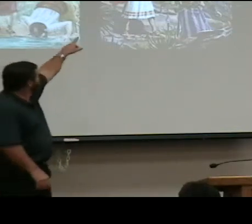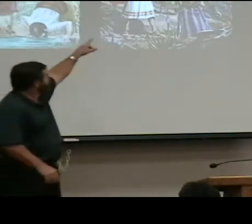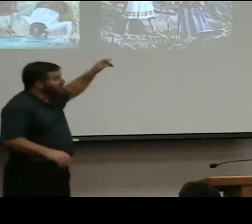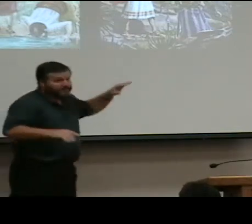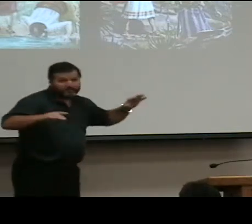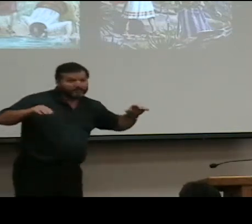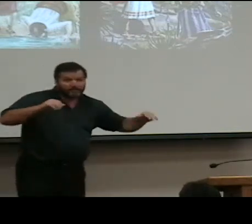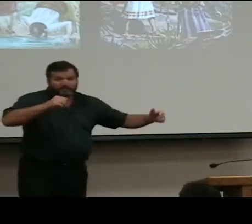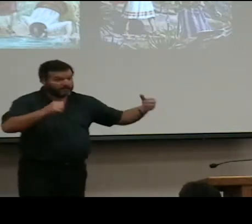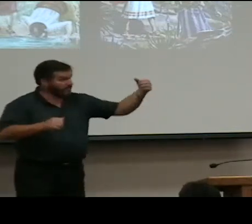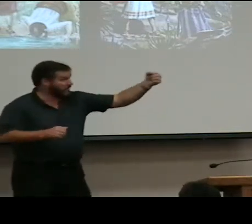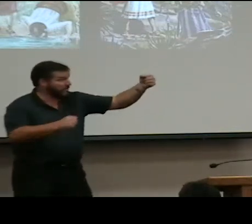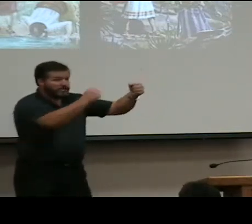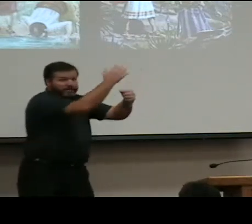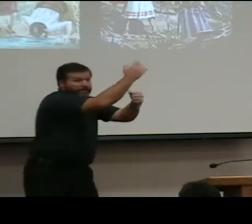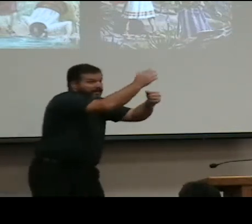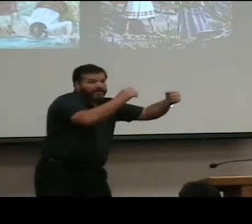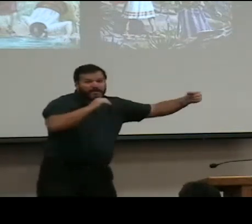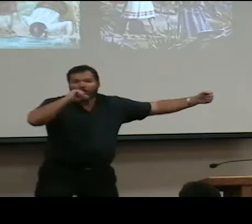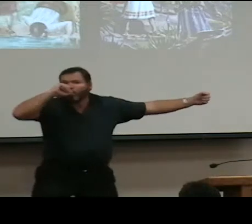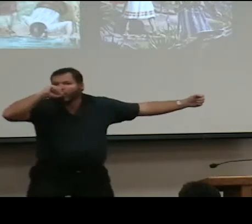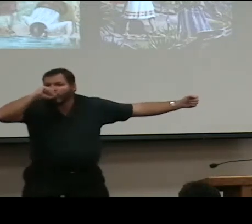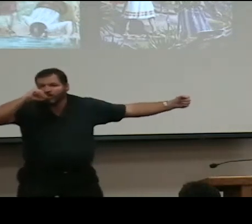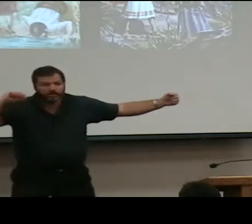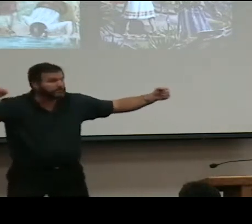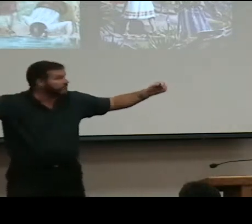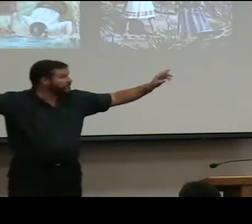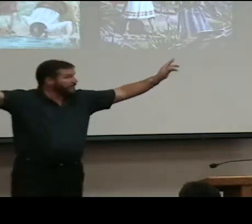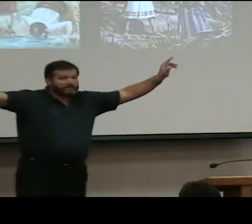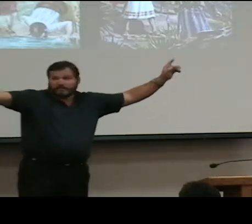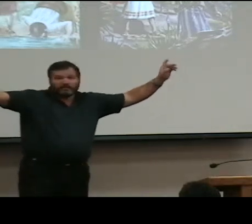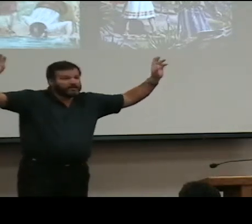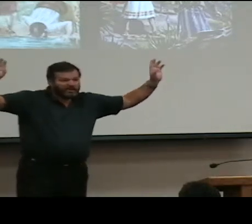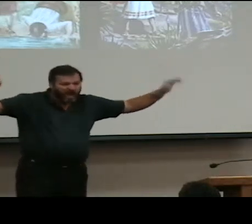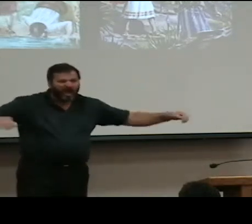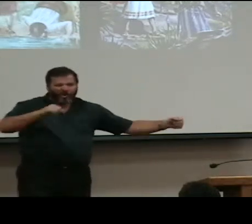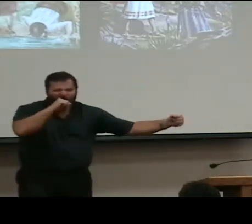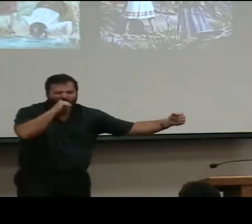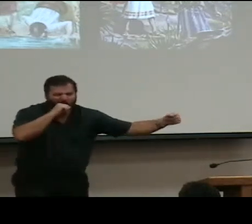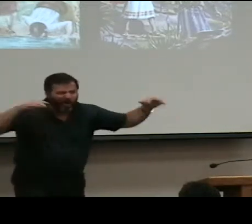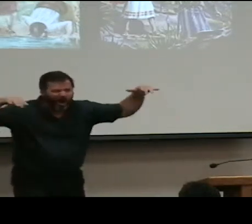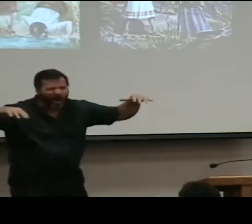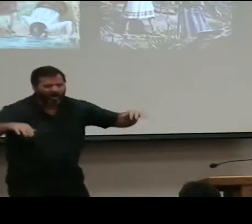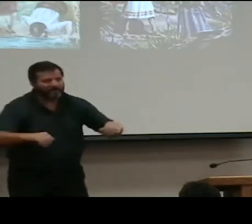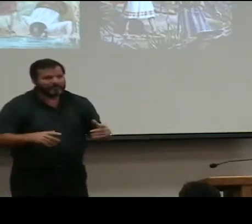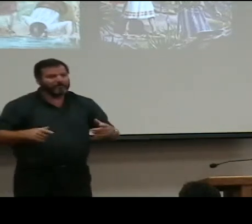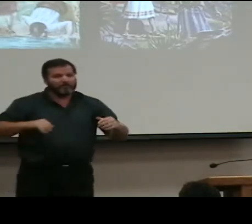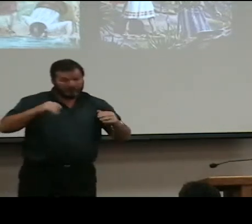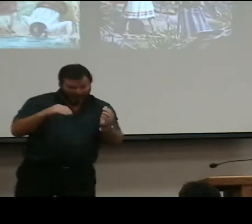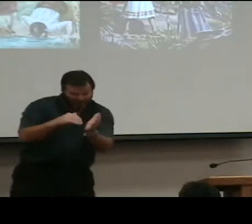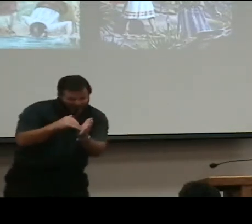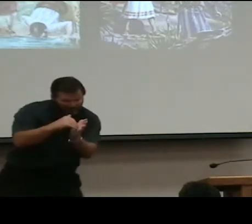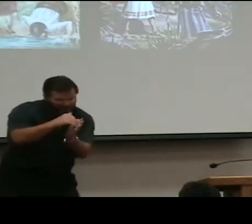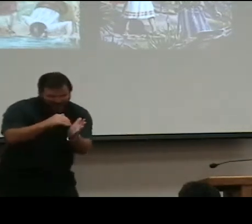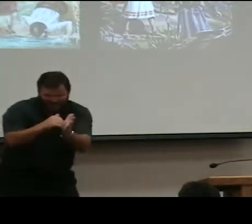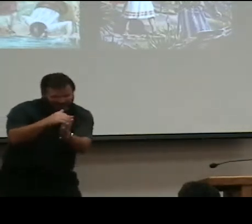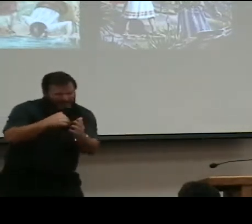And here they are. They have a lantern and a horn. ready. Go. And they blew the horn. They flipped their lights.